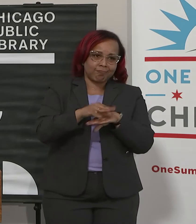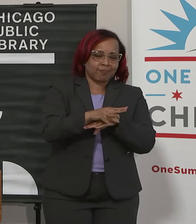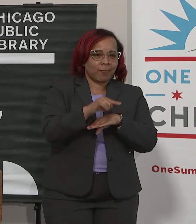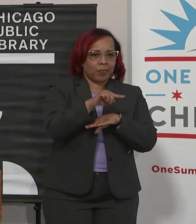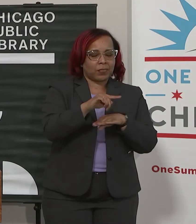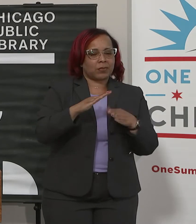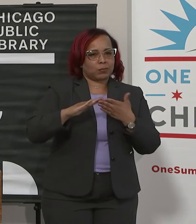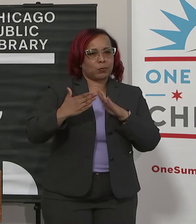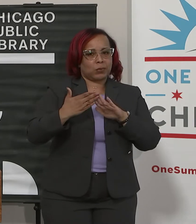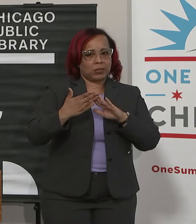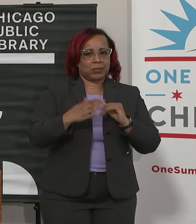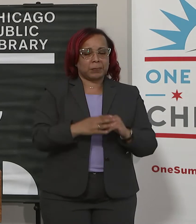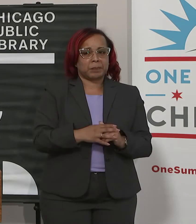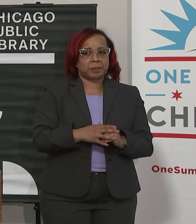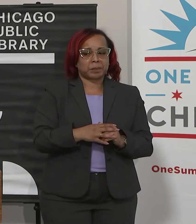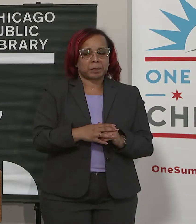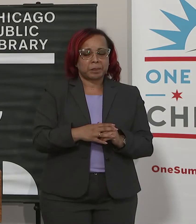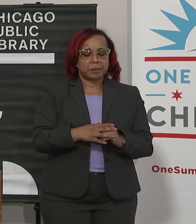community.